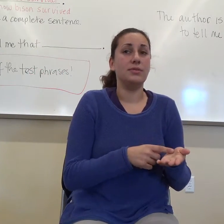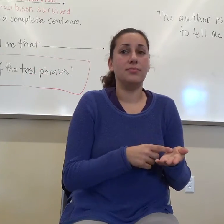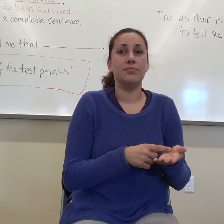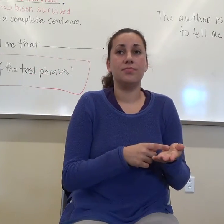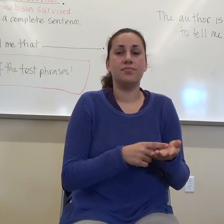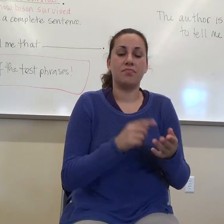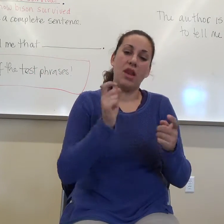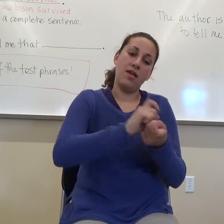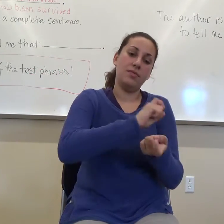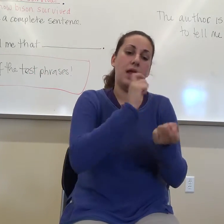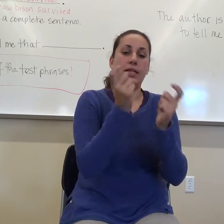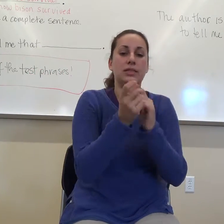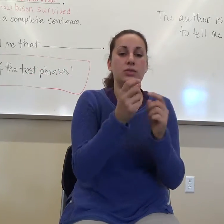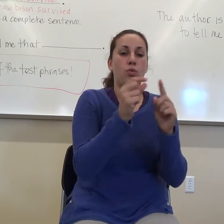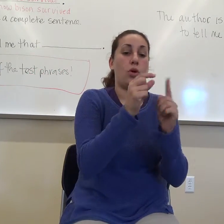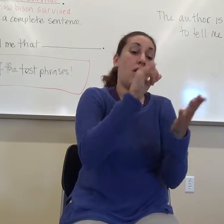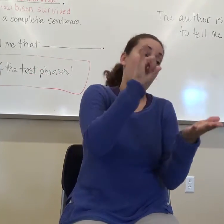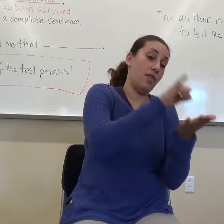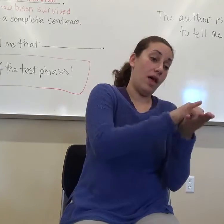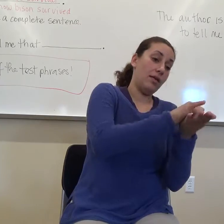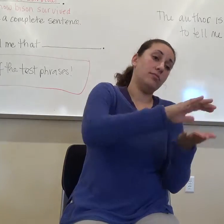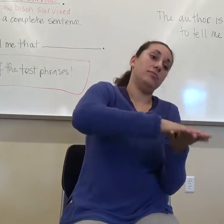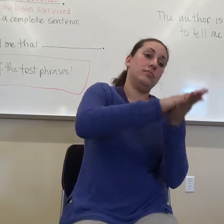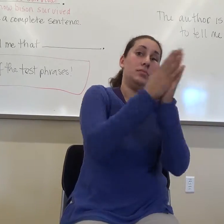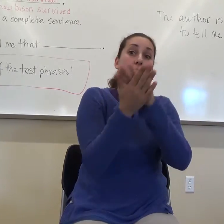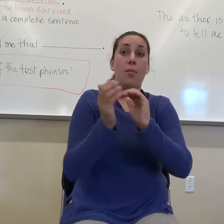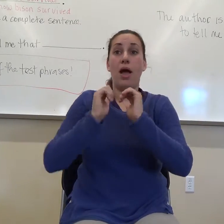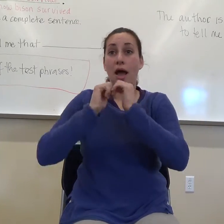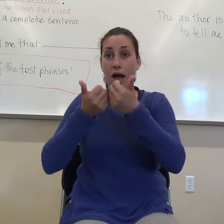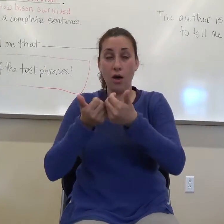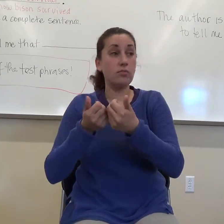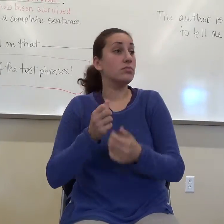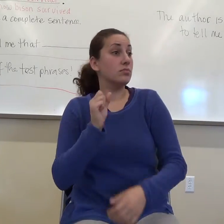change this to how. This still is a complete sentence.